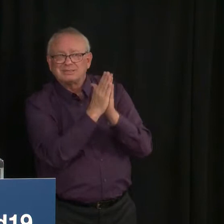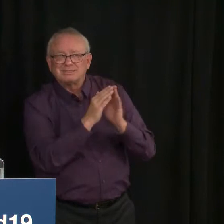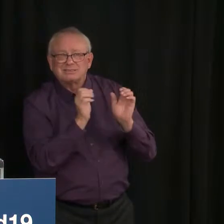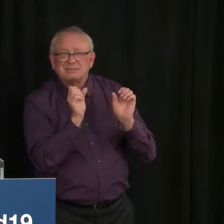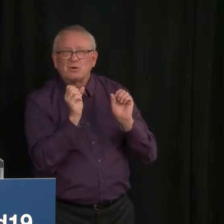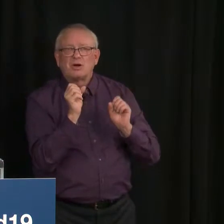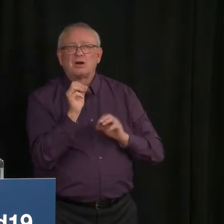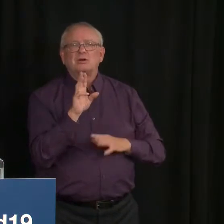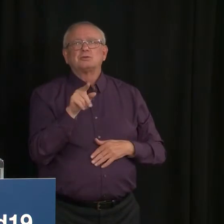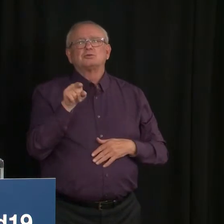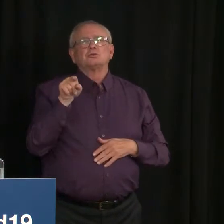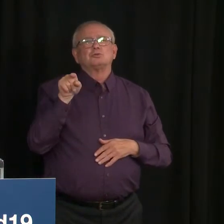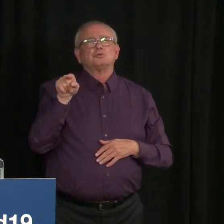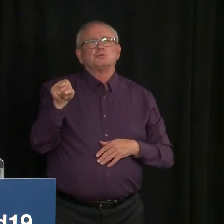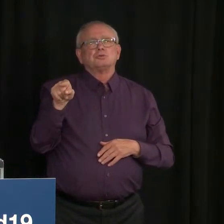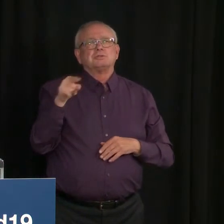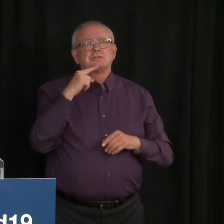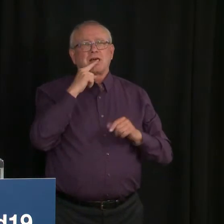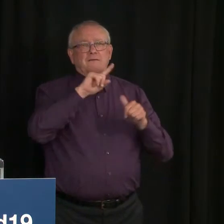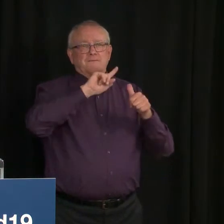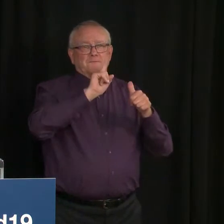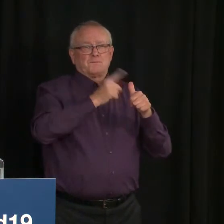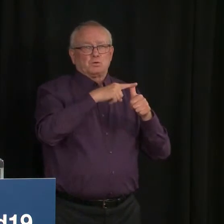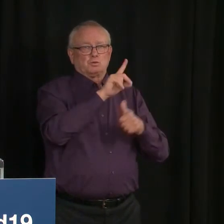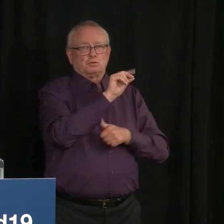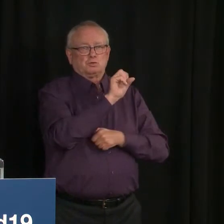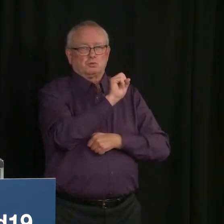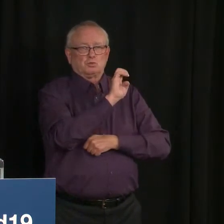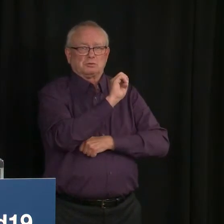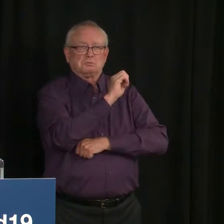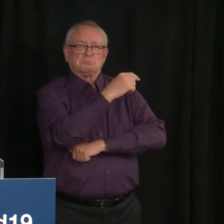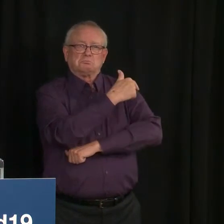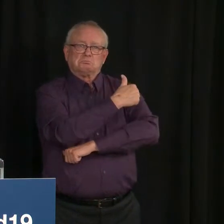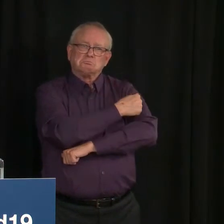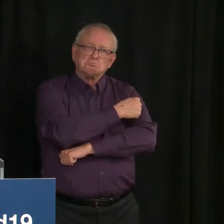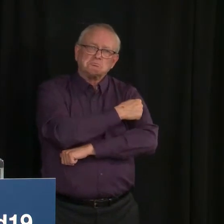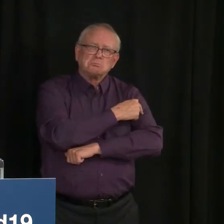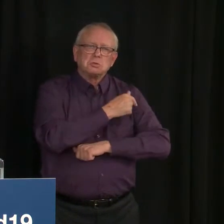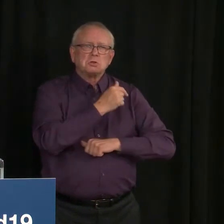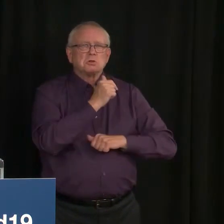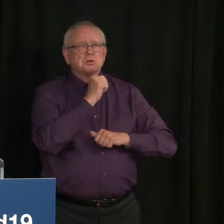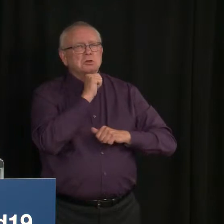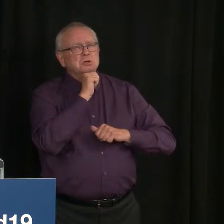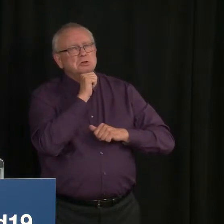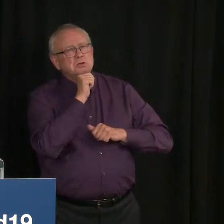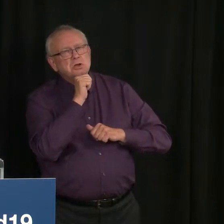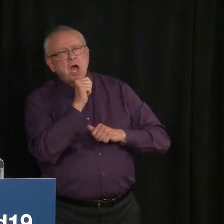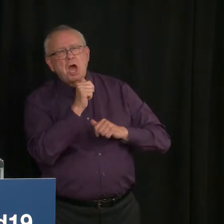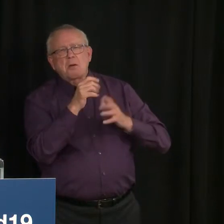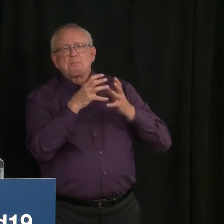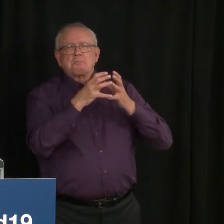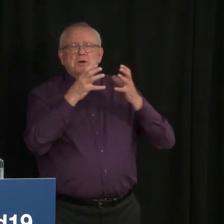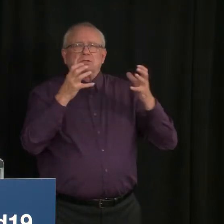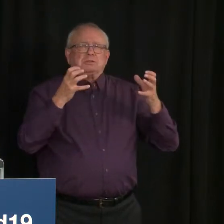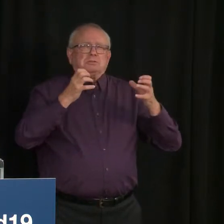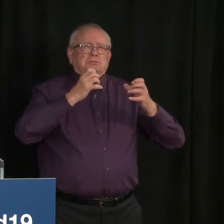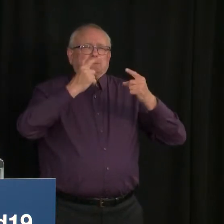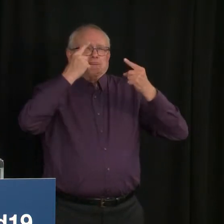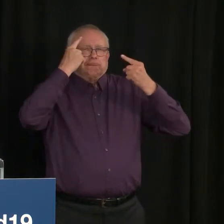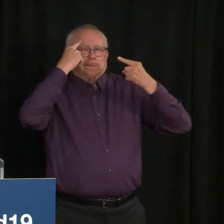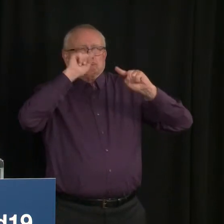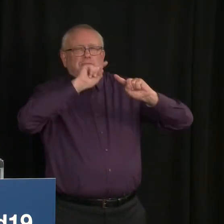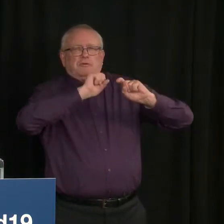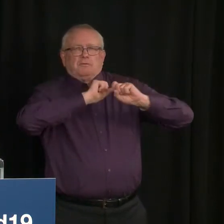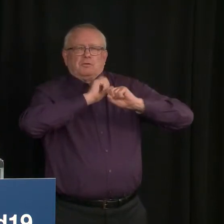as effective on the Delta variant, should the province reconsider an